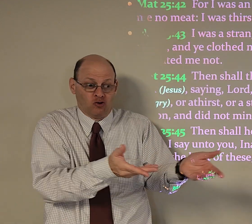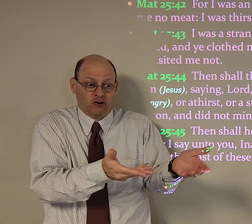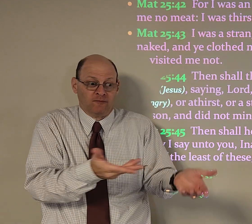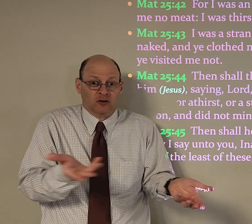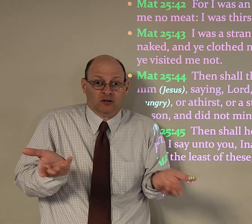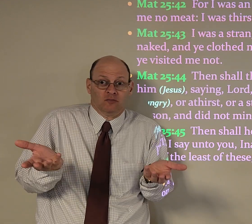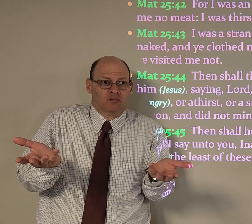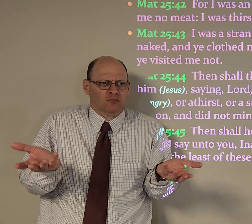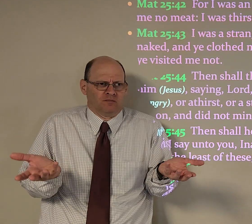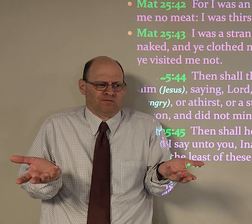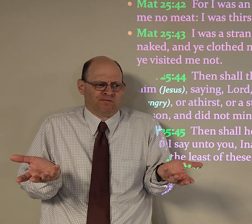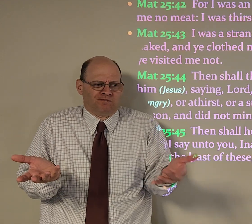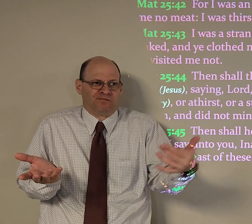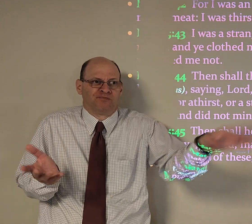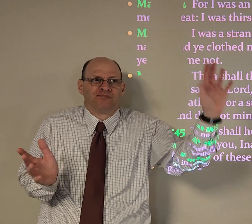ye did it not to me.